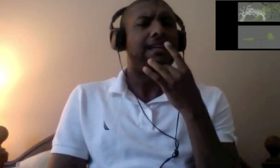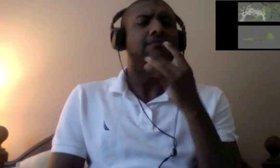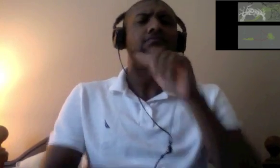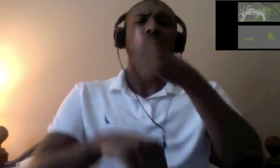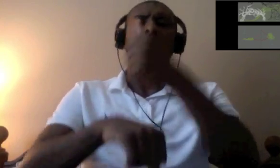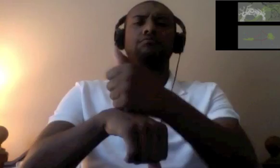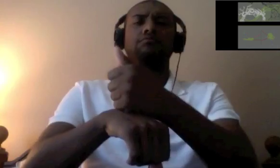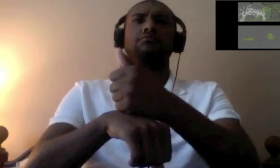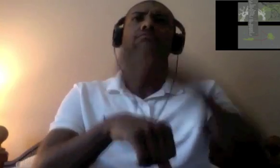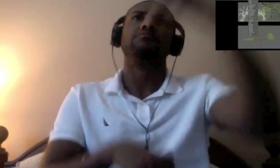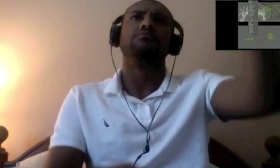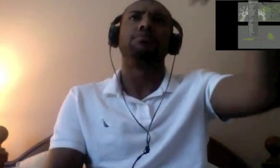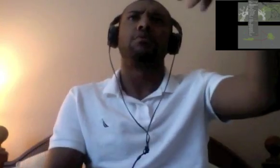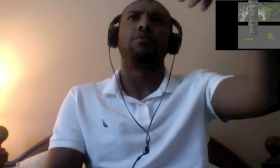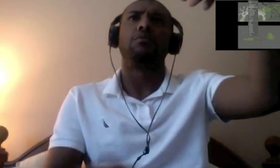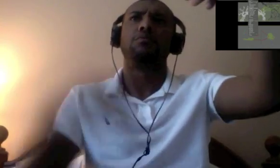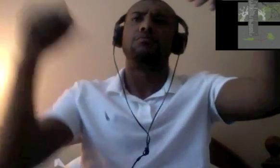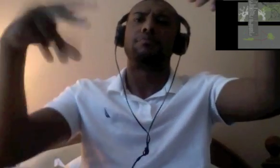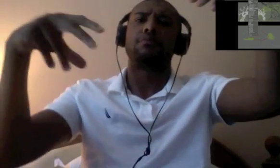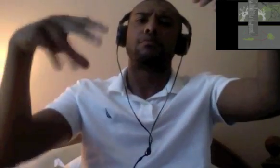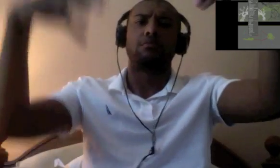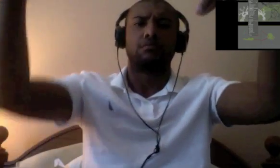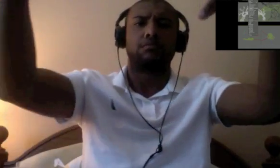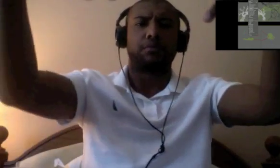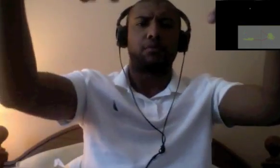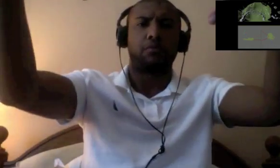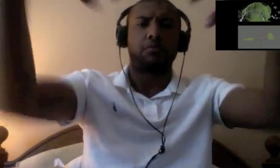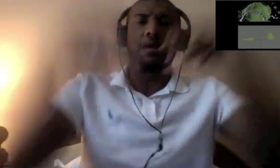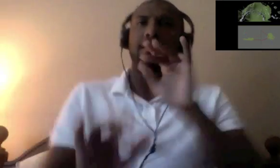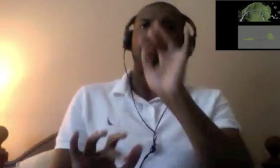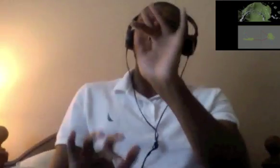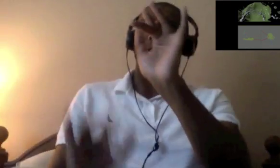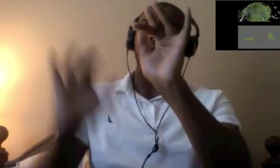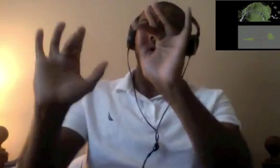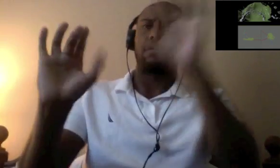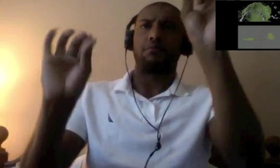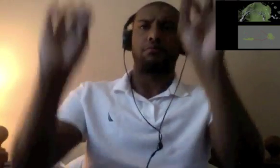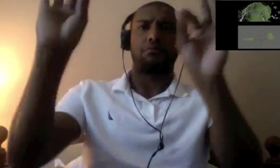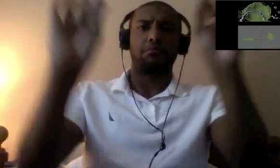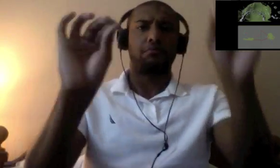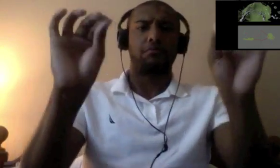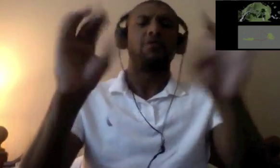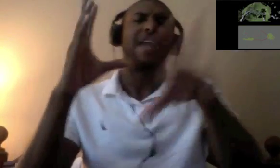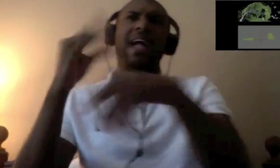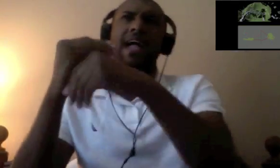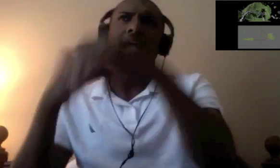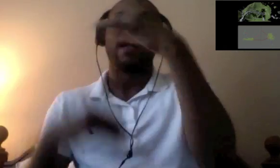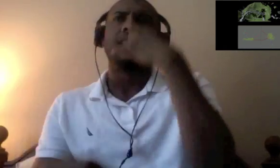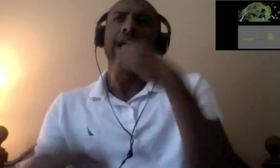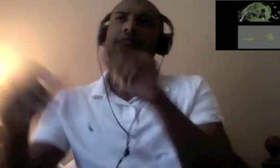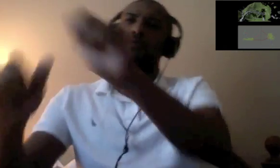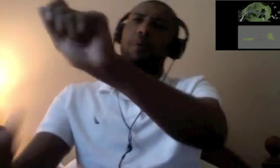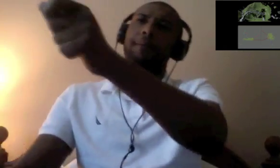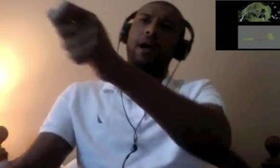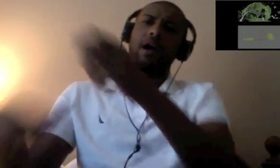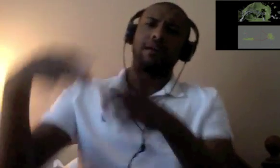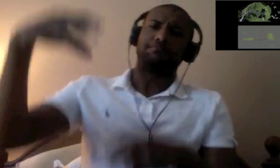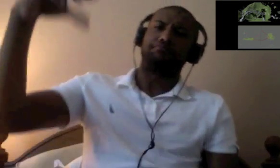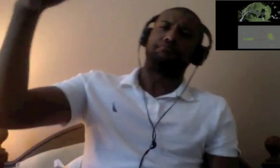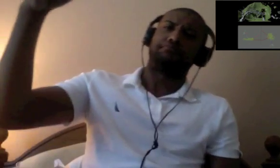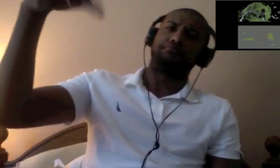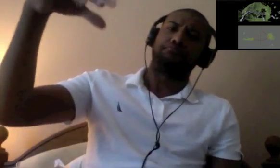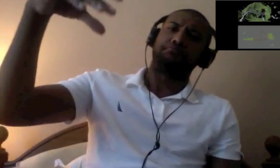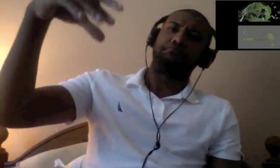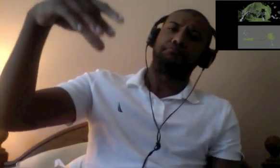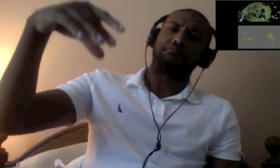this three-dimensional world. I actually have icons of lights I move around in there. Here you can see I've added a light. I'm turning on the rough version of lighting in our